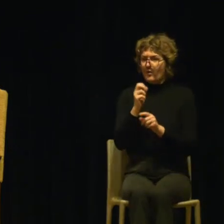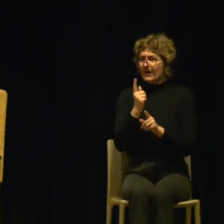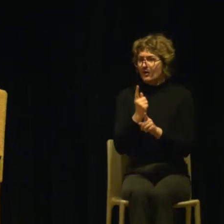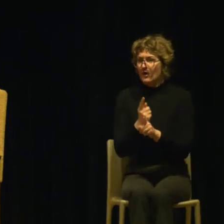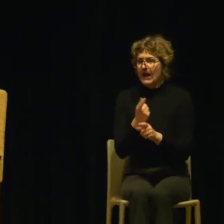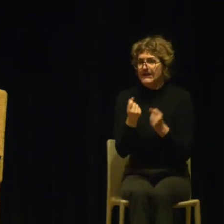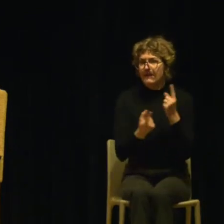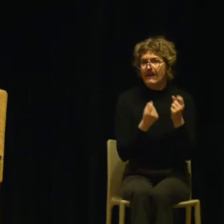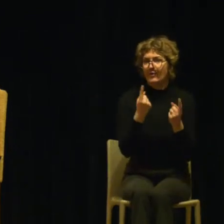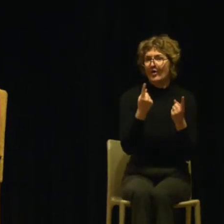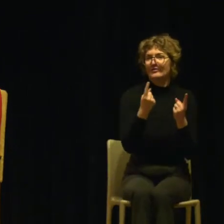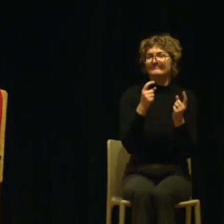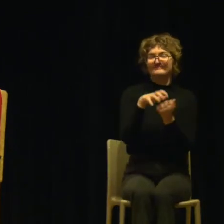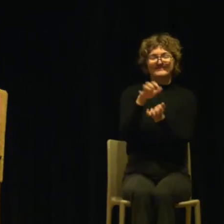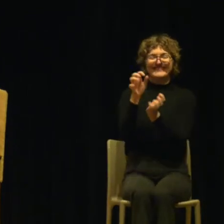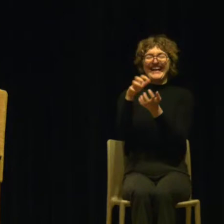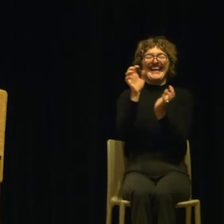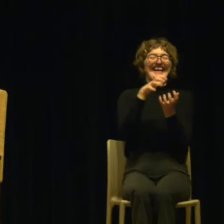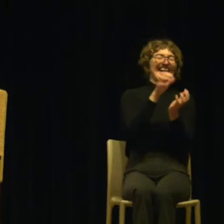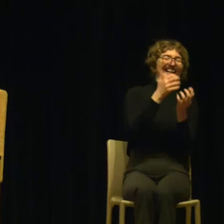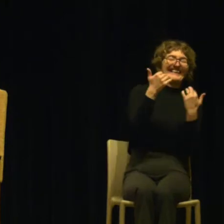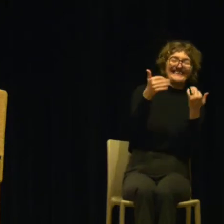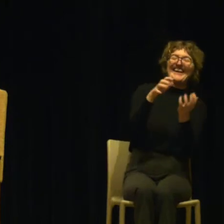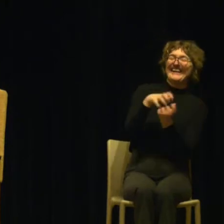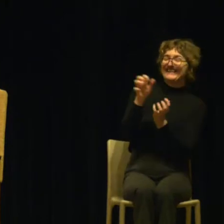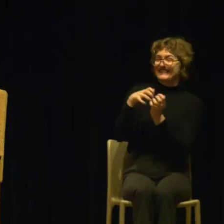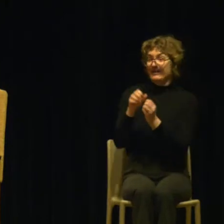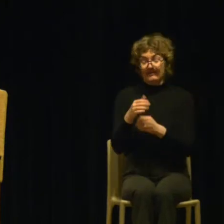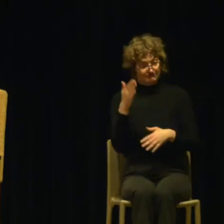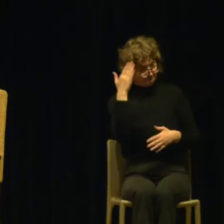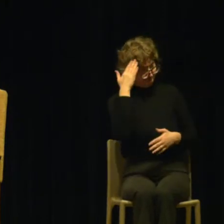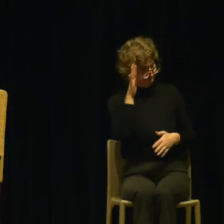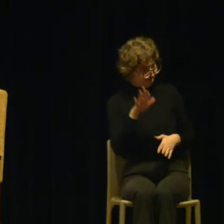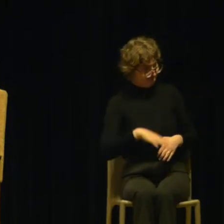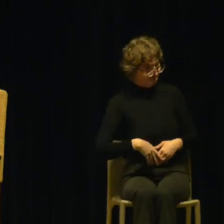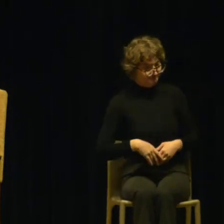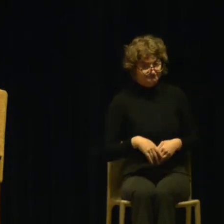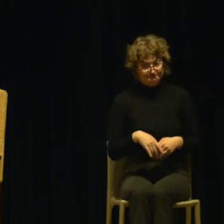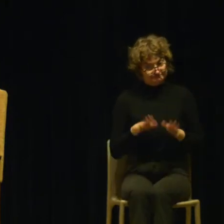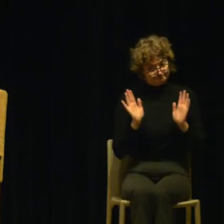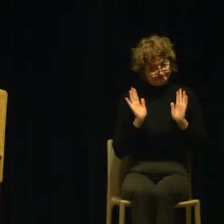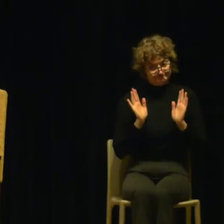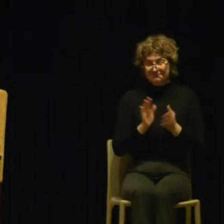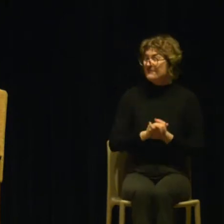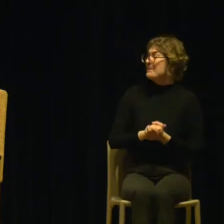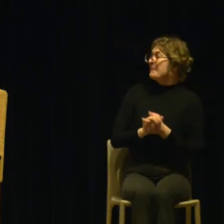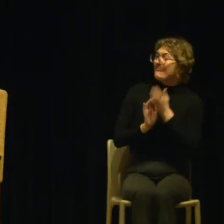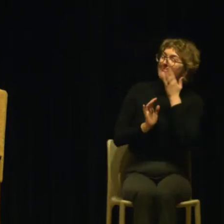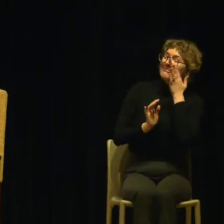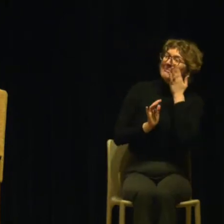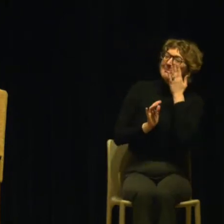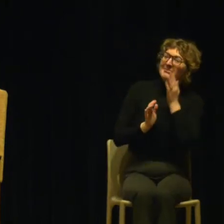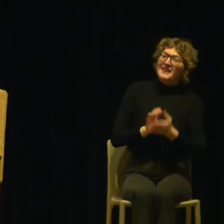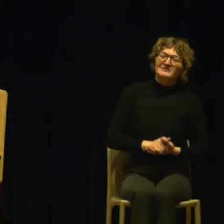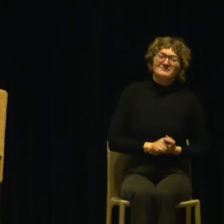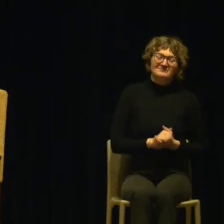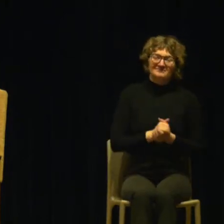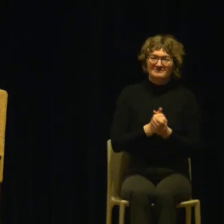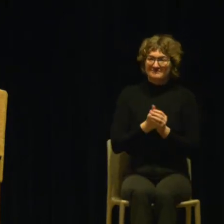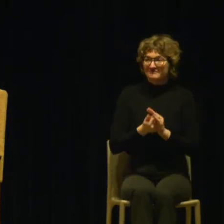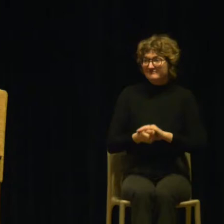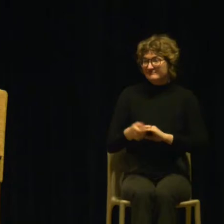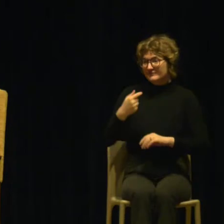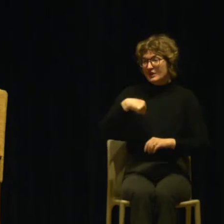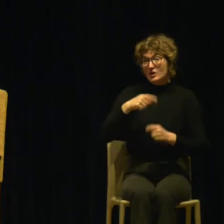I don't know. I think it's okay. I think it's, I mean, You know what would be better? If you popped your own